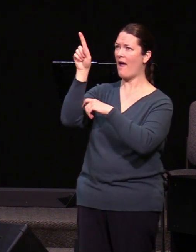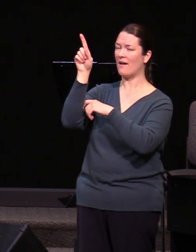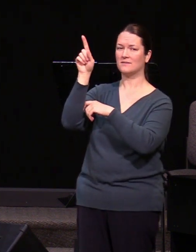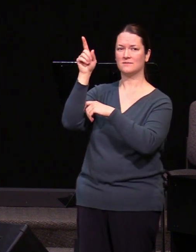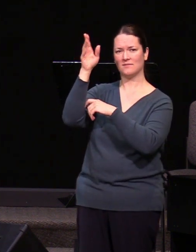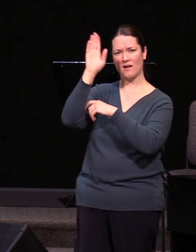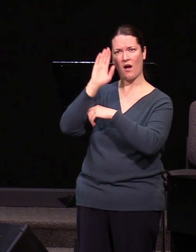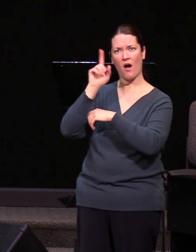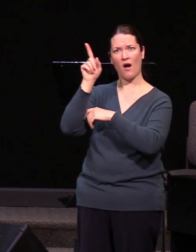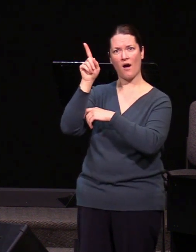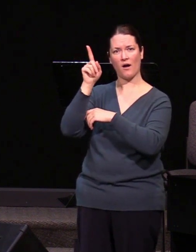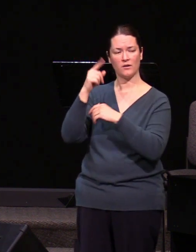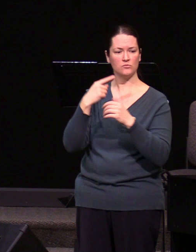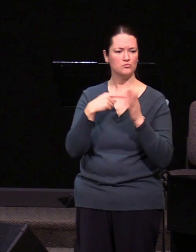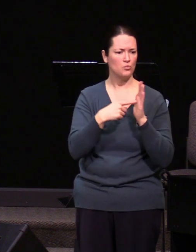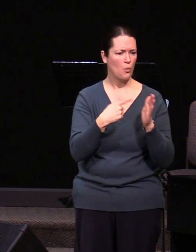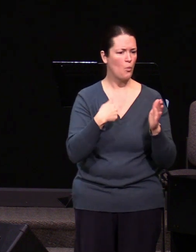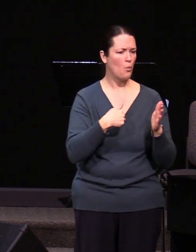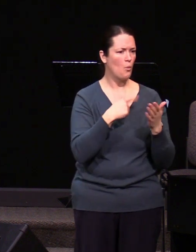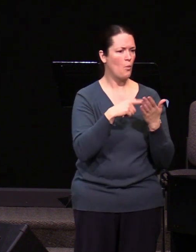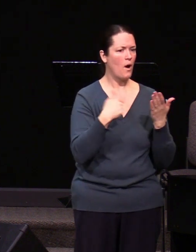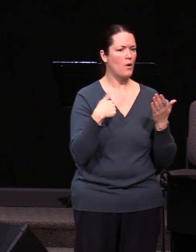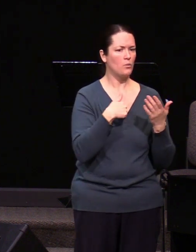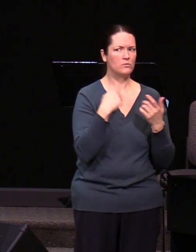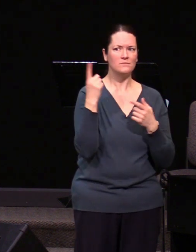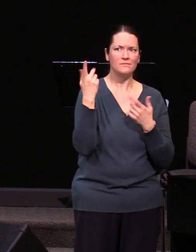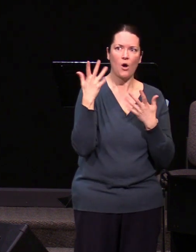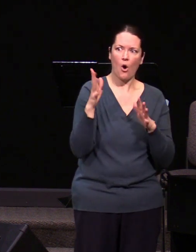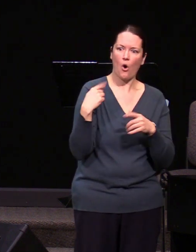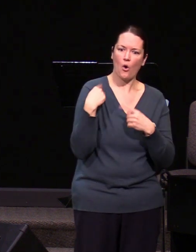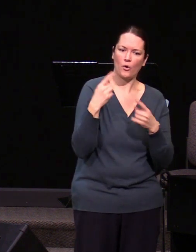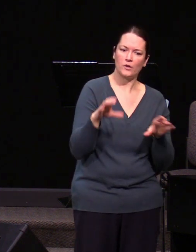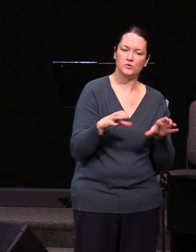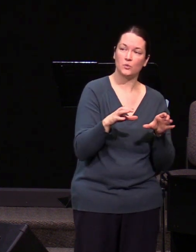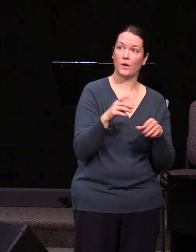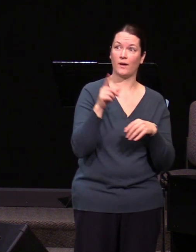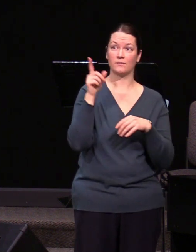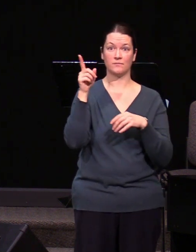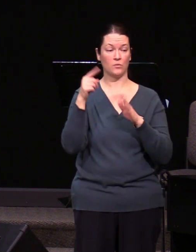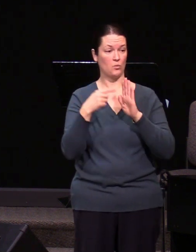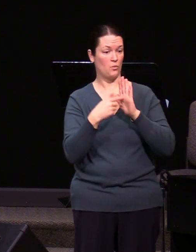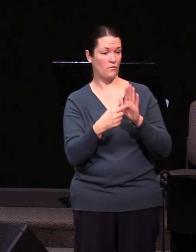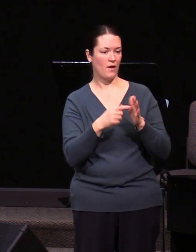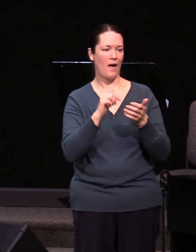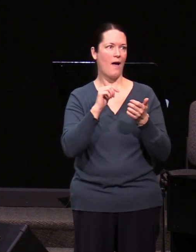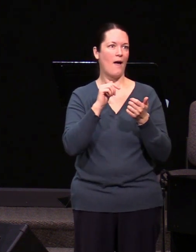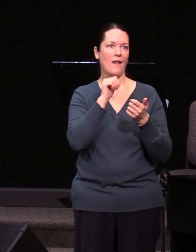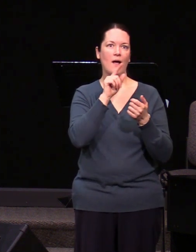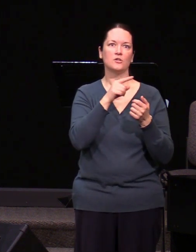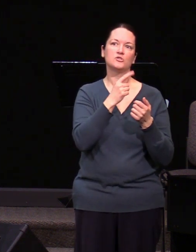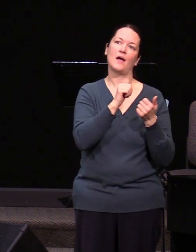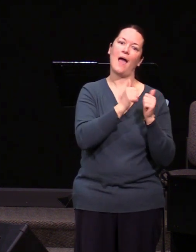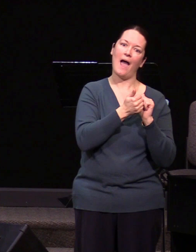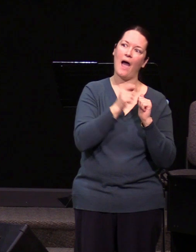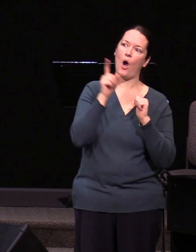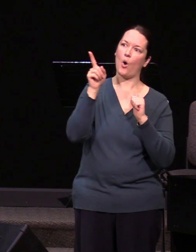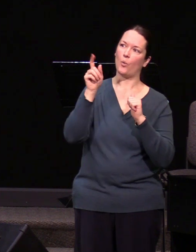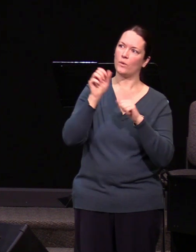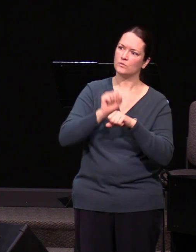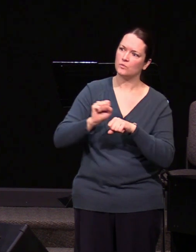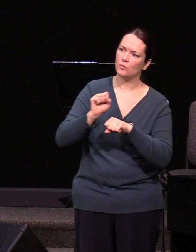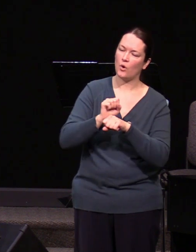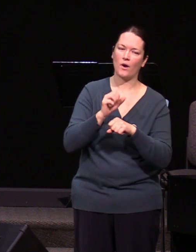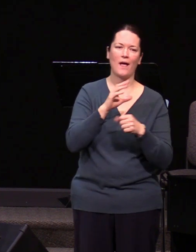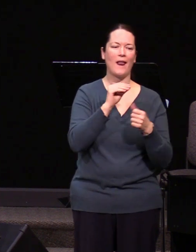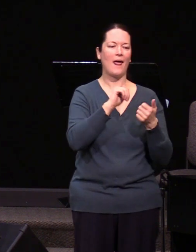what he's already doing? To reveal not just how he's at work, but also how we